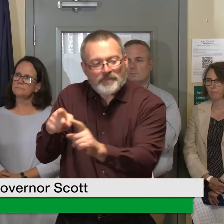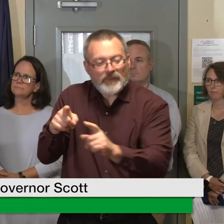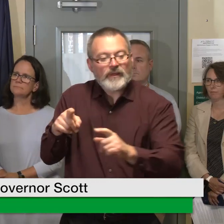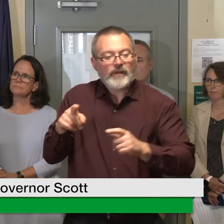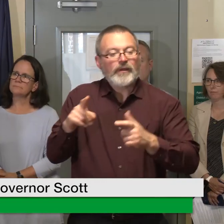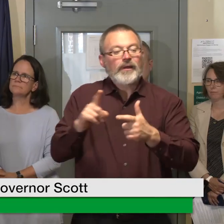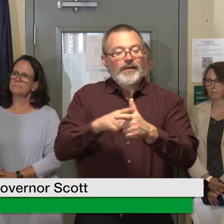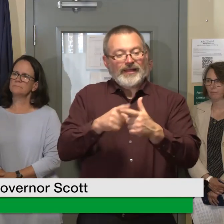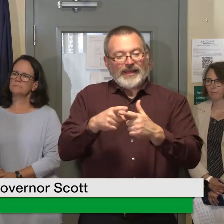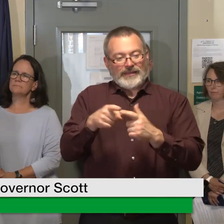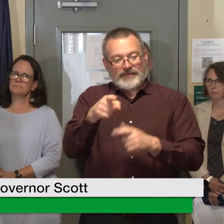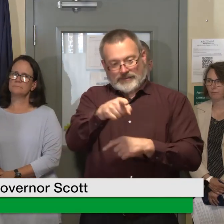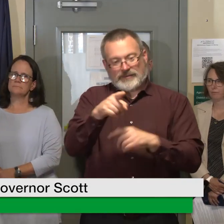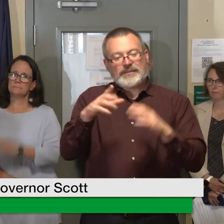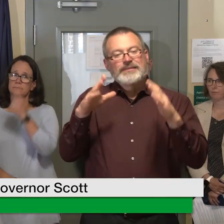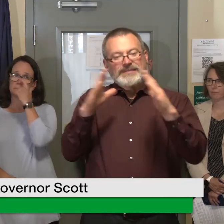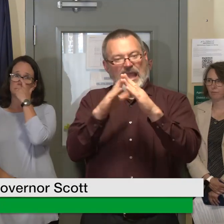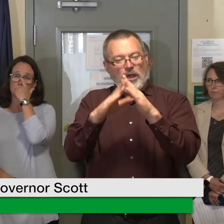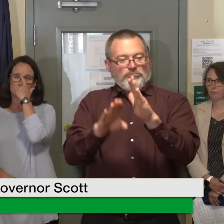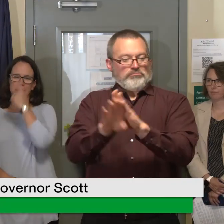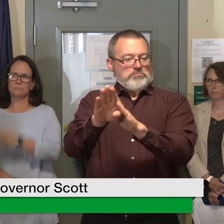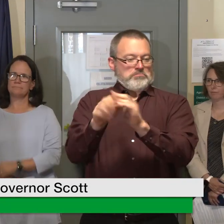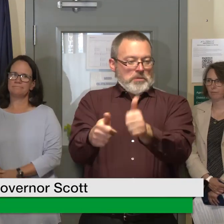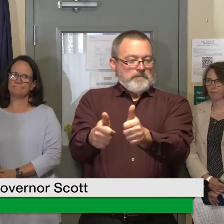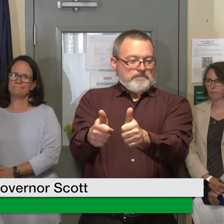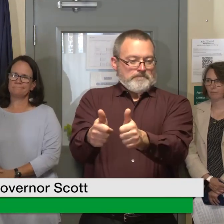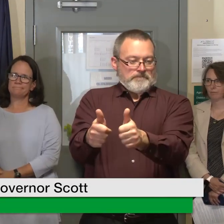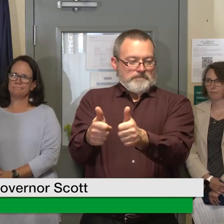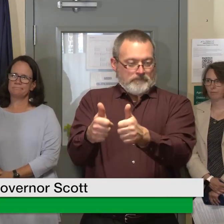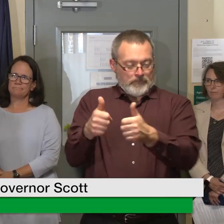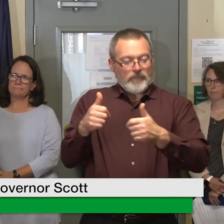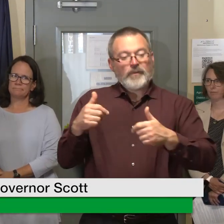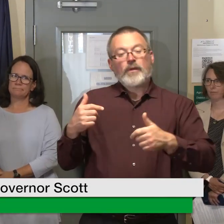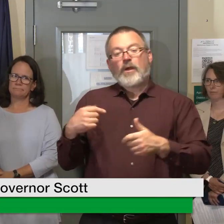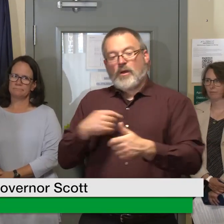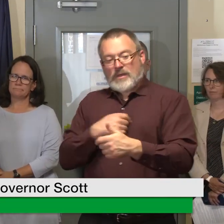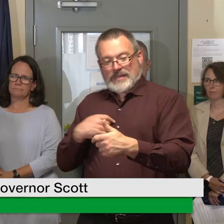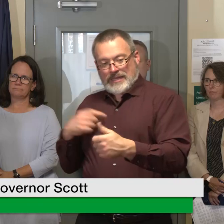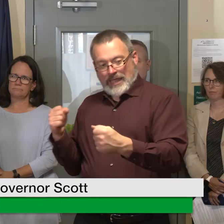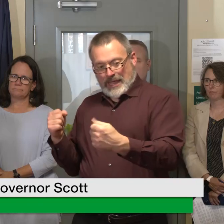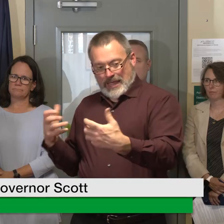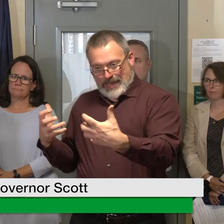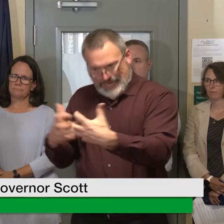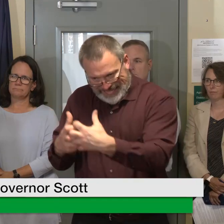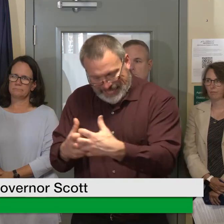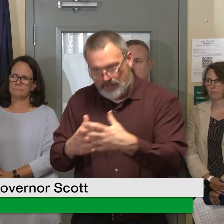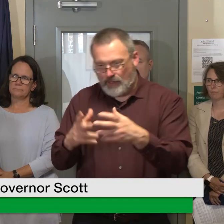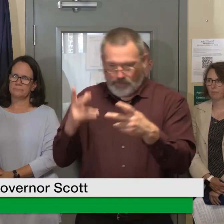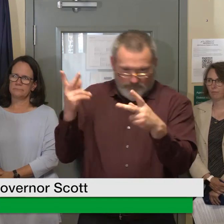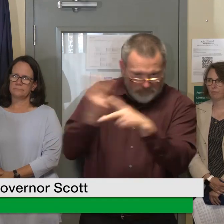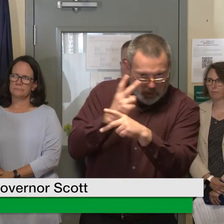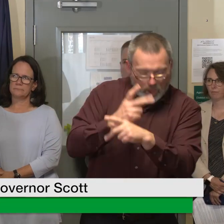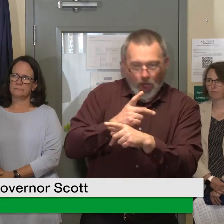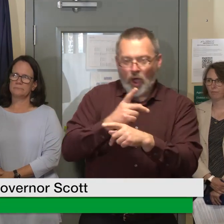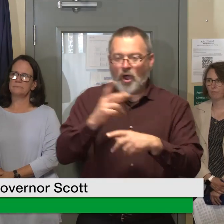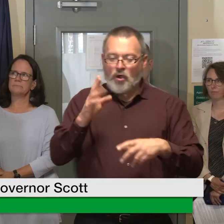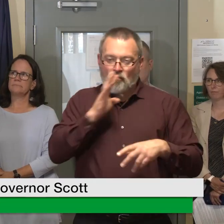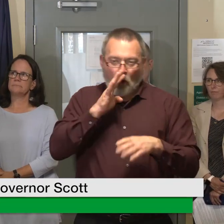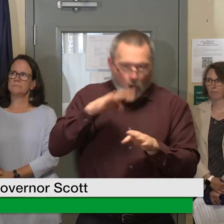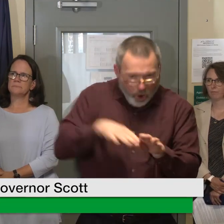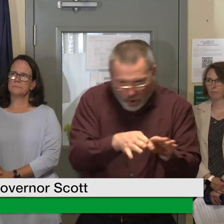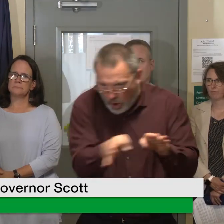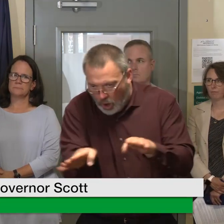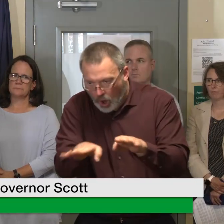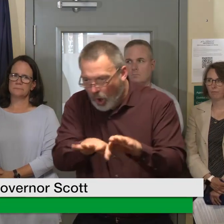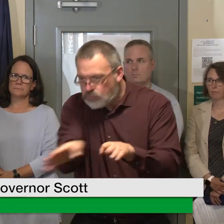redevelop them, but in a manner that would accommodate floodwaters to come and go out to make them flood resilient. It didn't get over